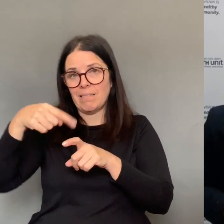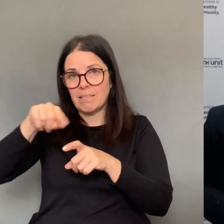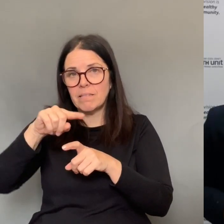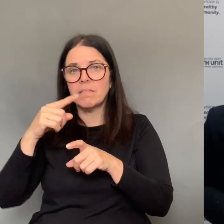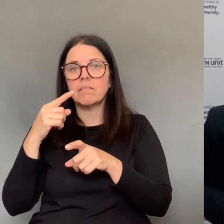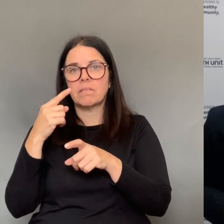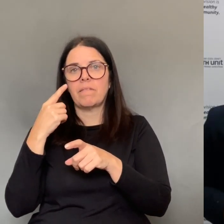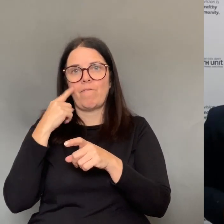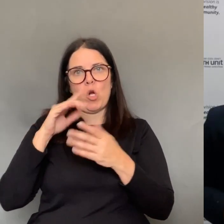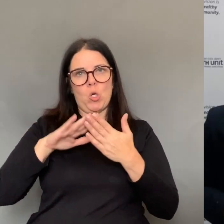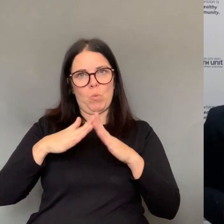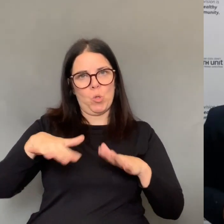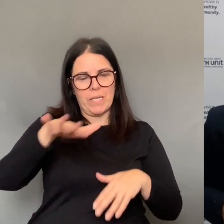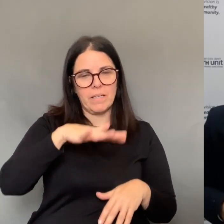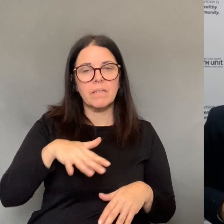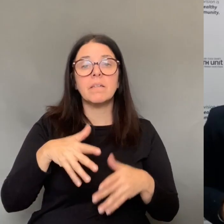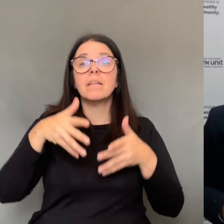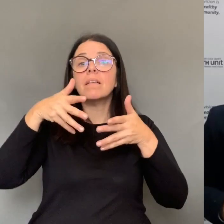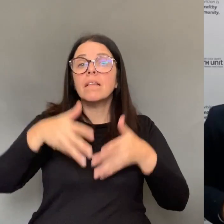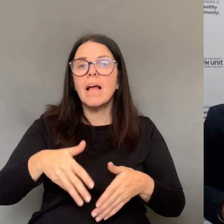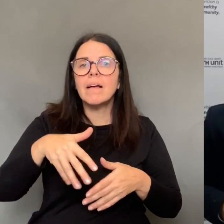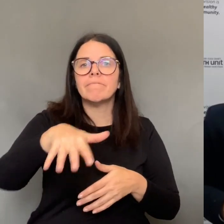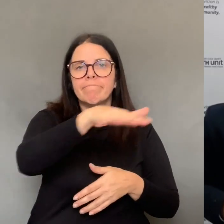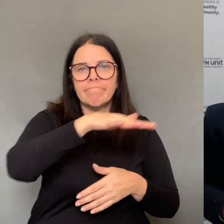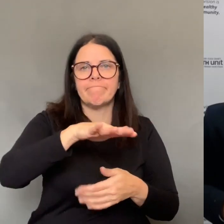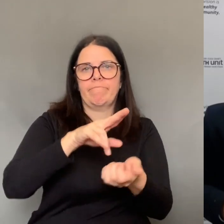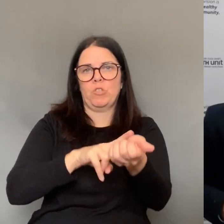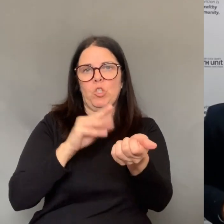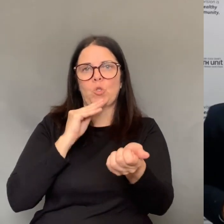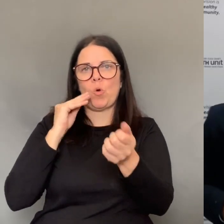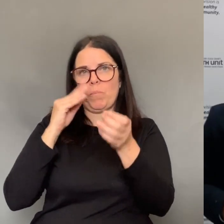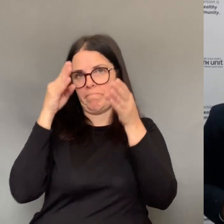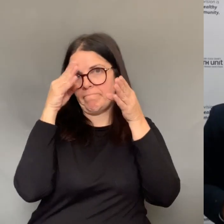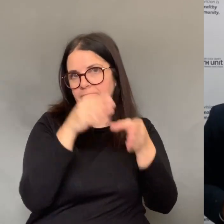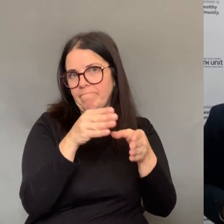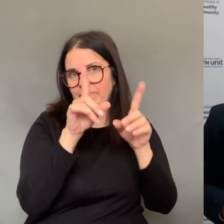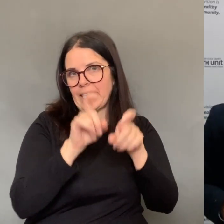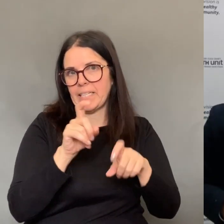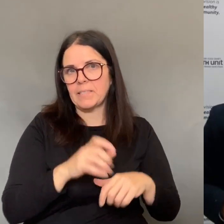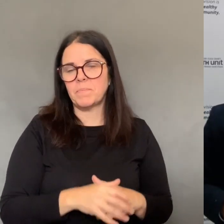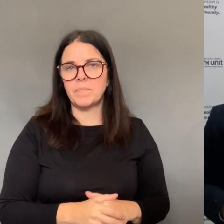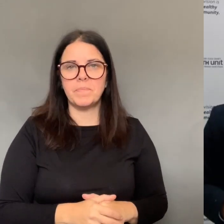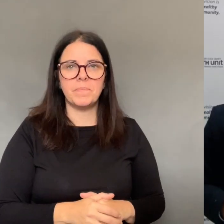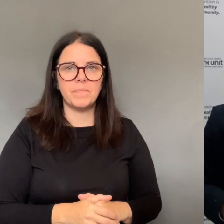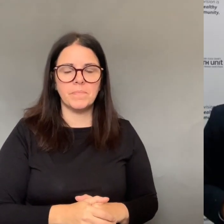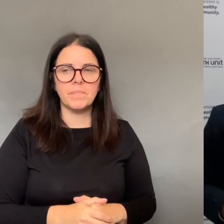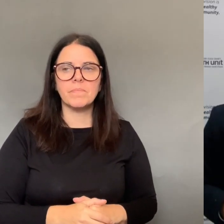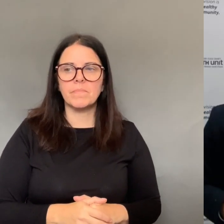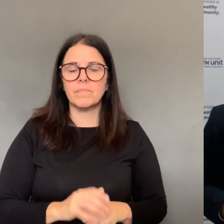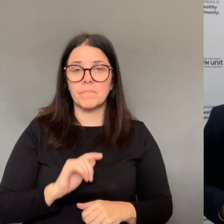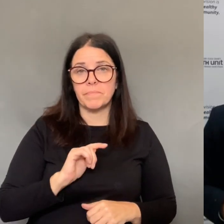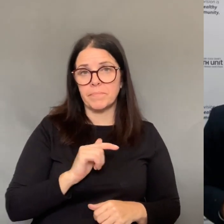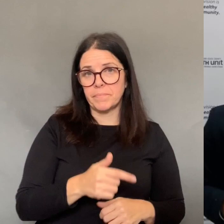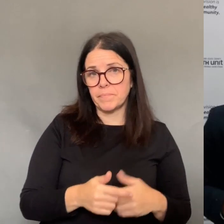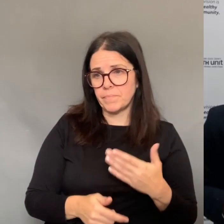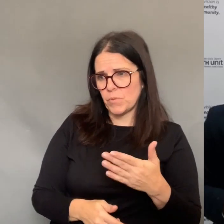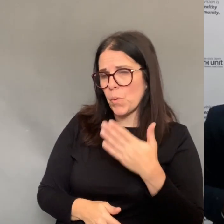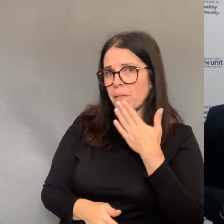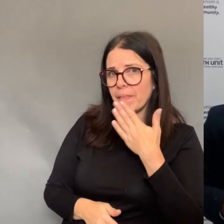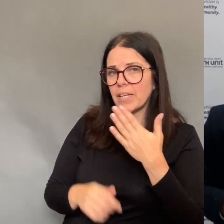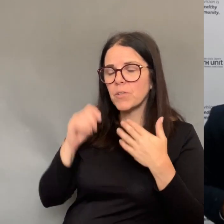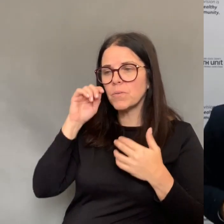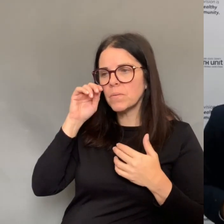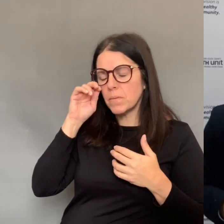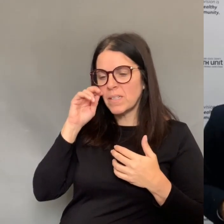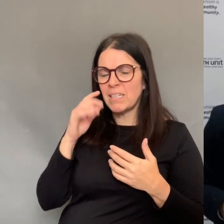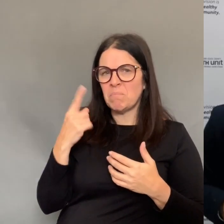Has the criteria changed? I know at the start it was just they traveled from places that had cases of COVID. What are the criteria now for general public to